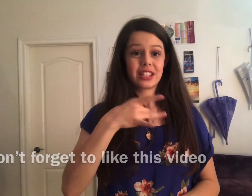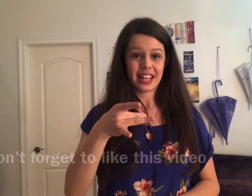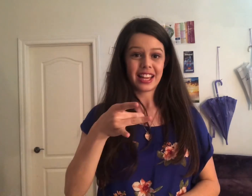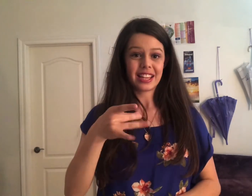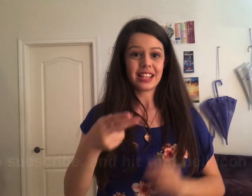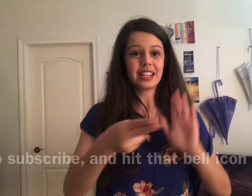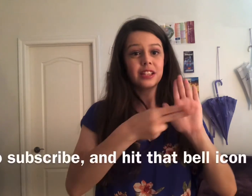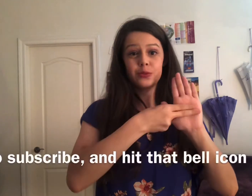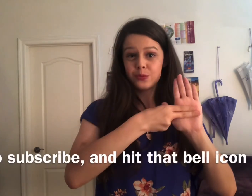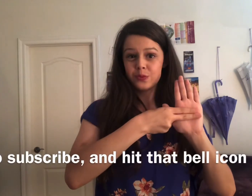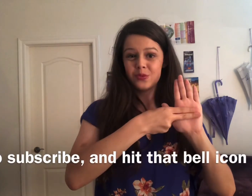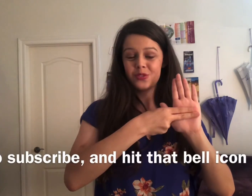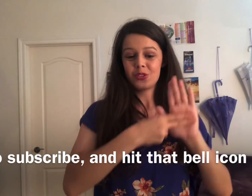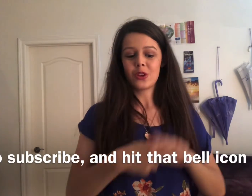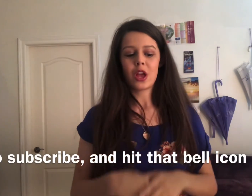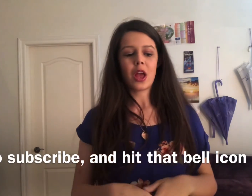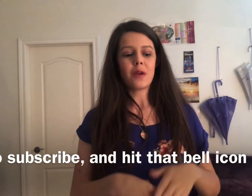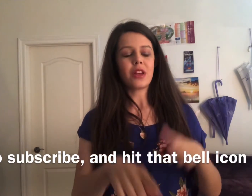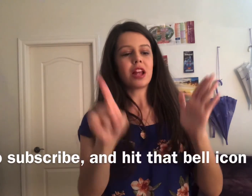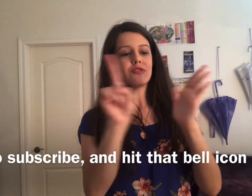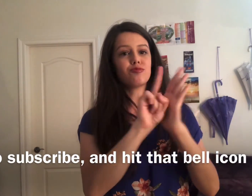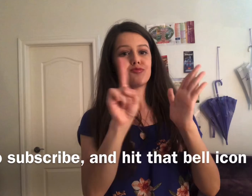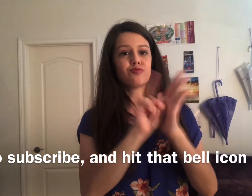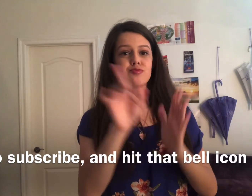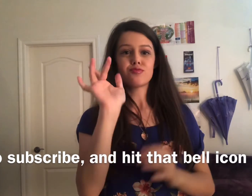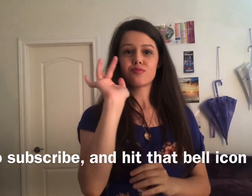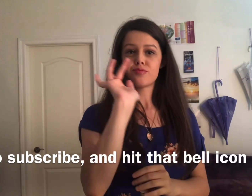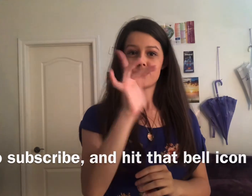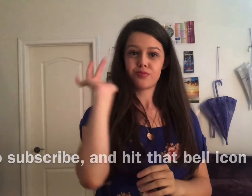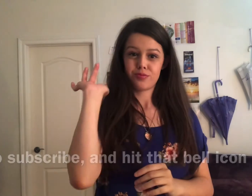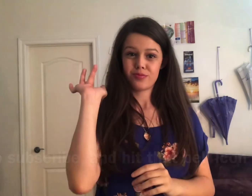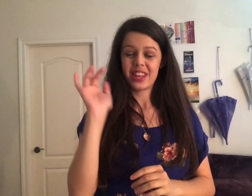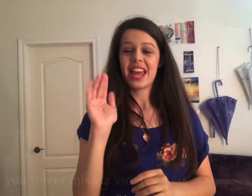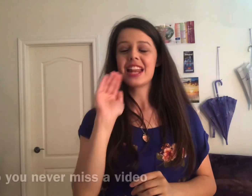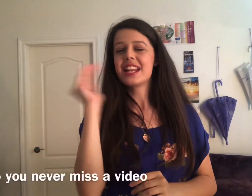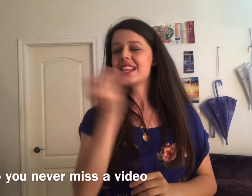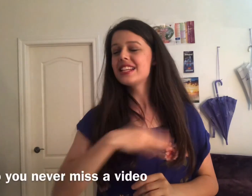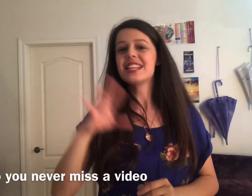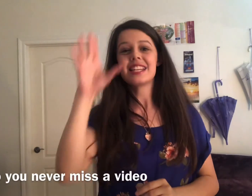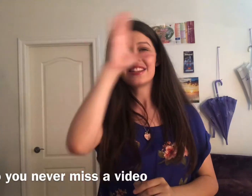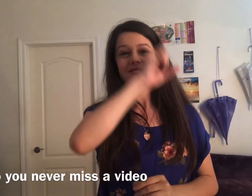and don't forget to subscribe and then go ahead and hit that bell icon so that you never miss a video.